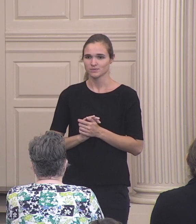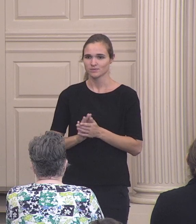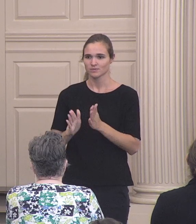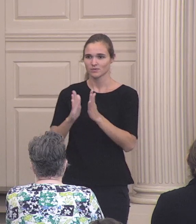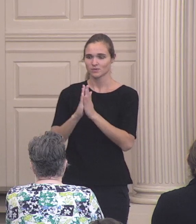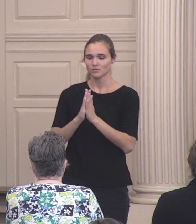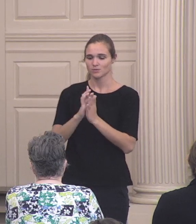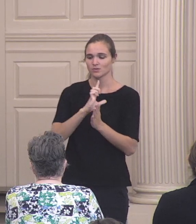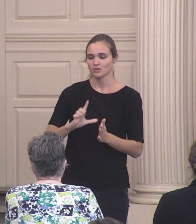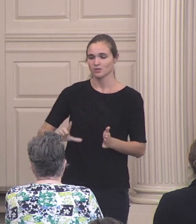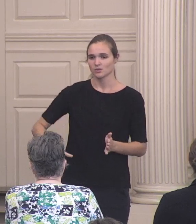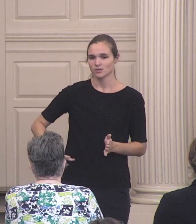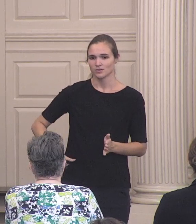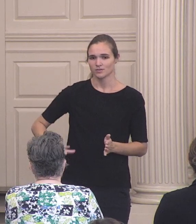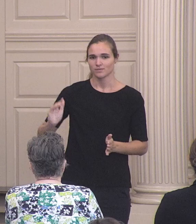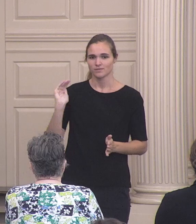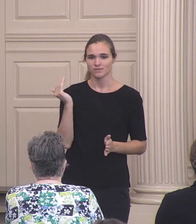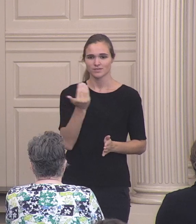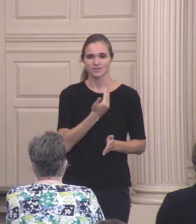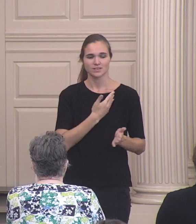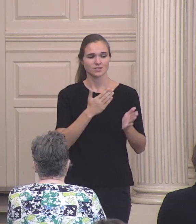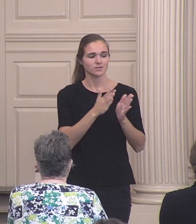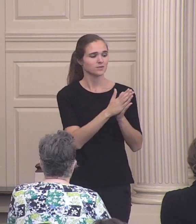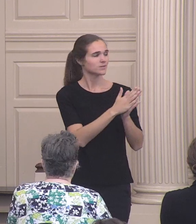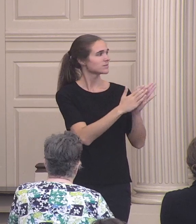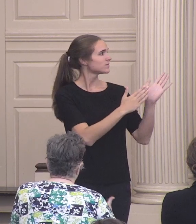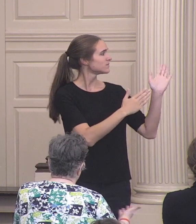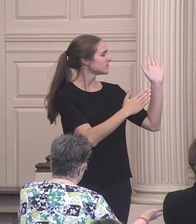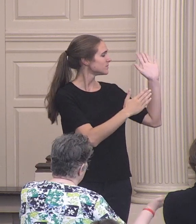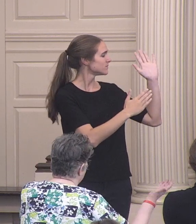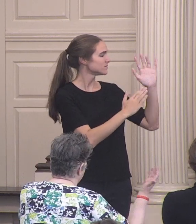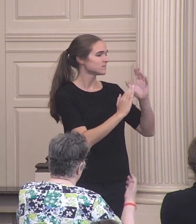we pray to the Lord. Lord, hear our prayer.